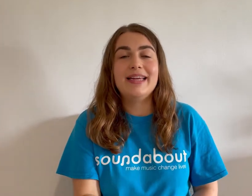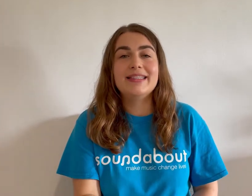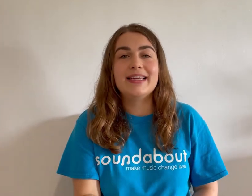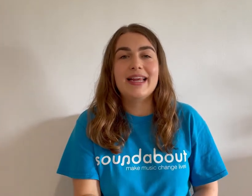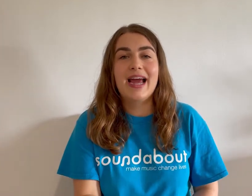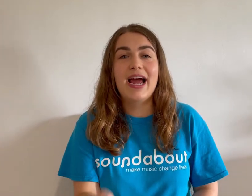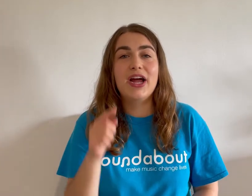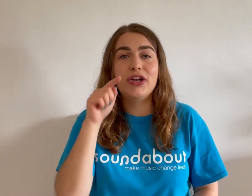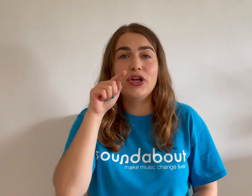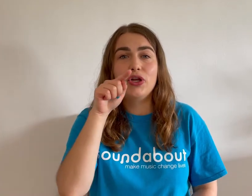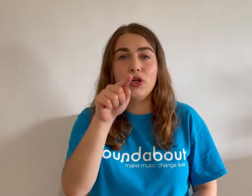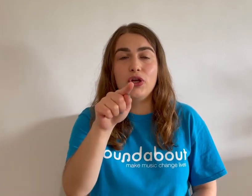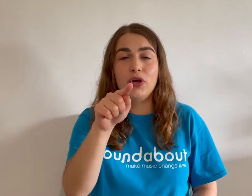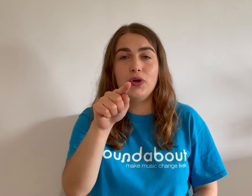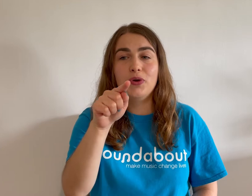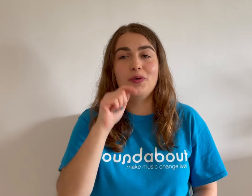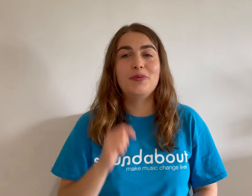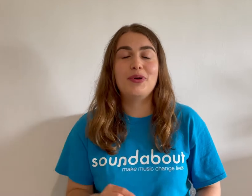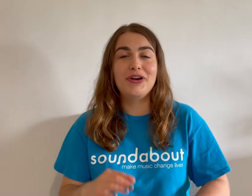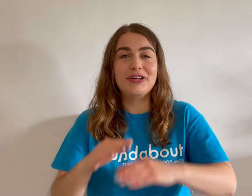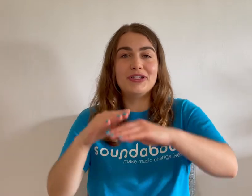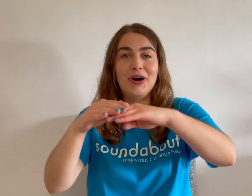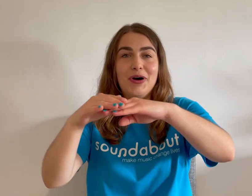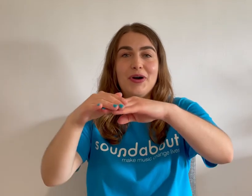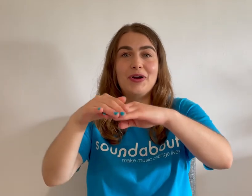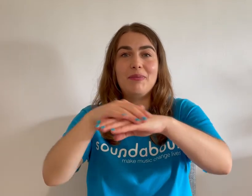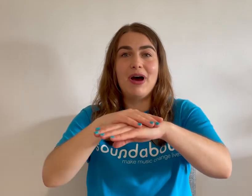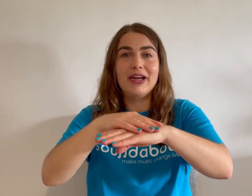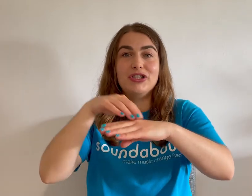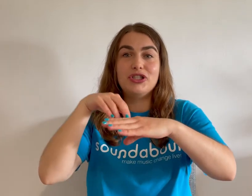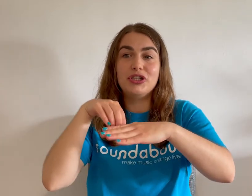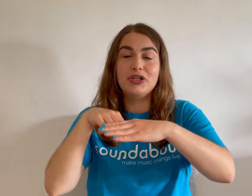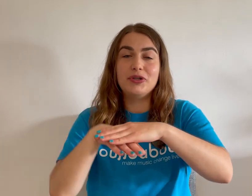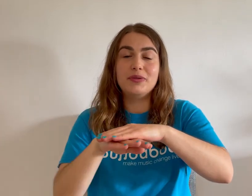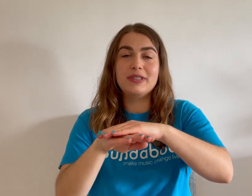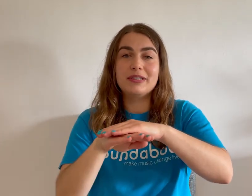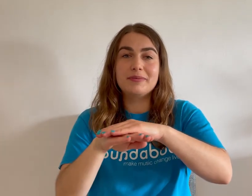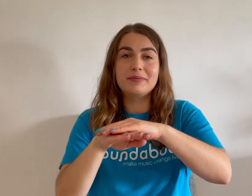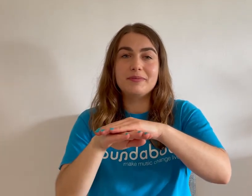please can you put on my shoes?